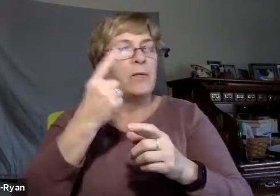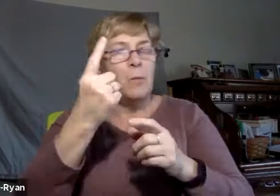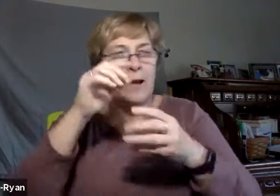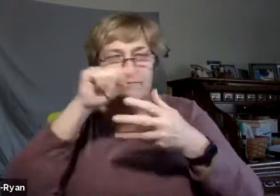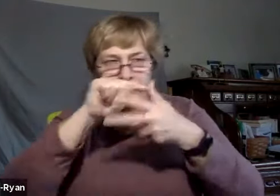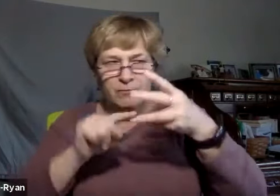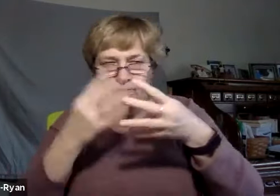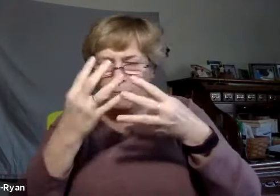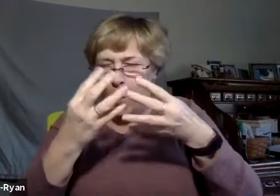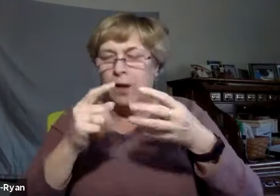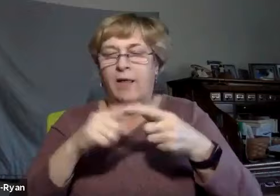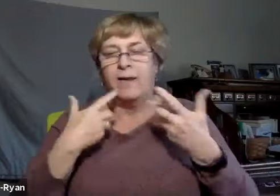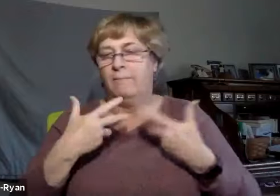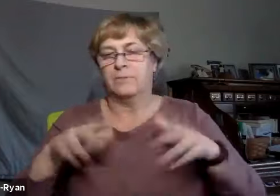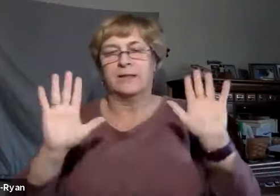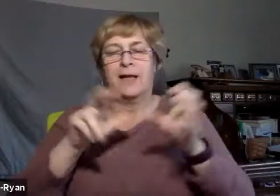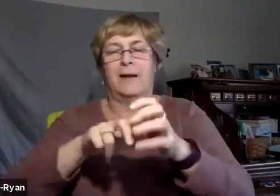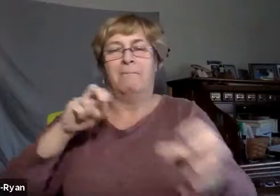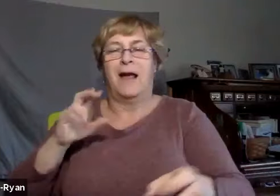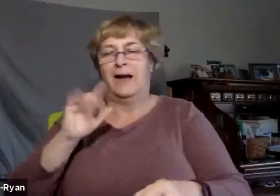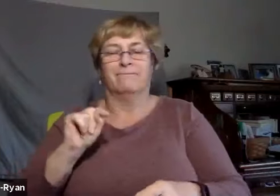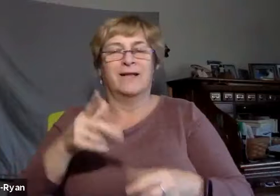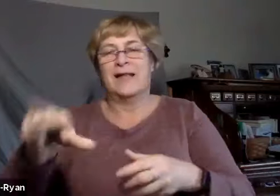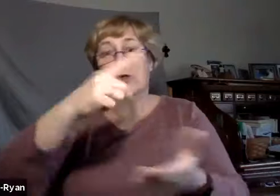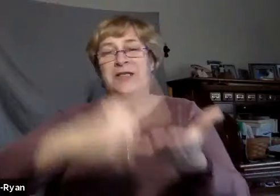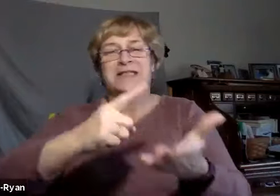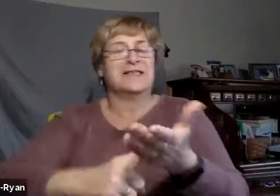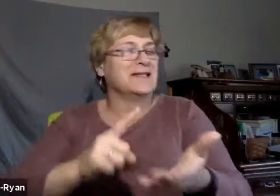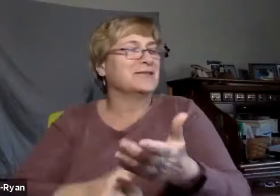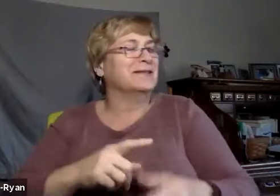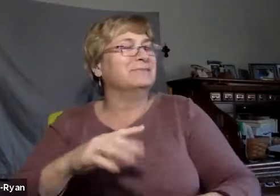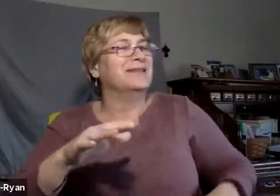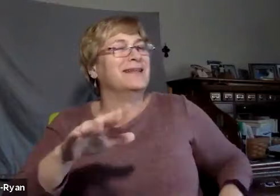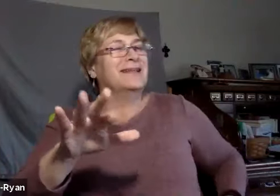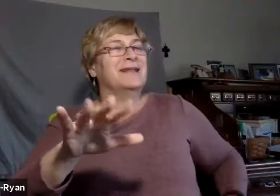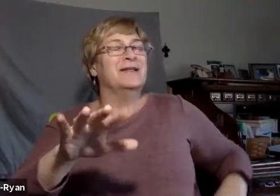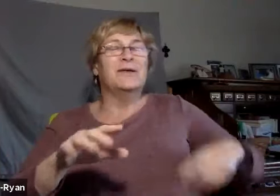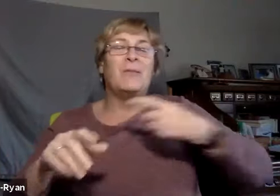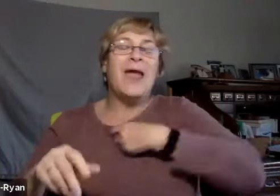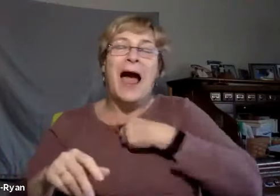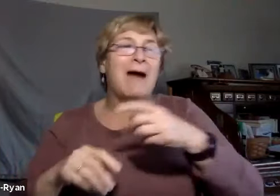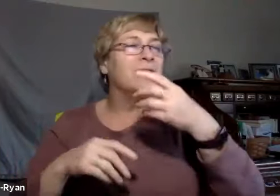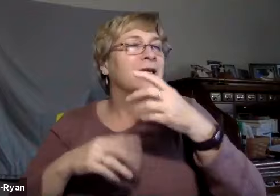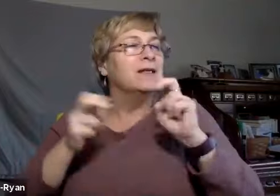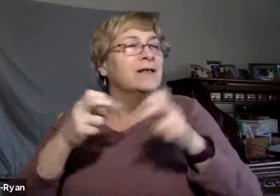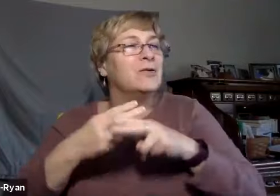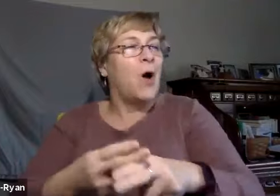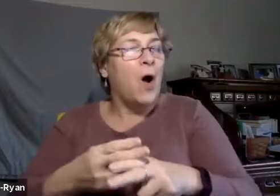Please feel free to interrupt if you have any questions. I have a few more points and then I'm out of it and you guys can go on with